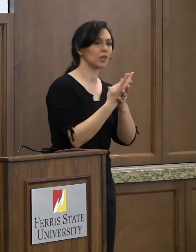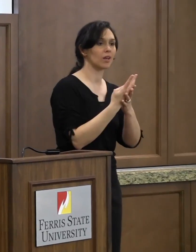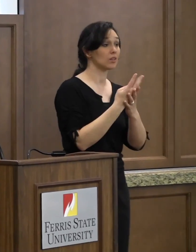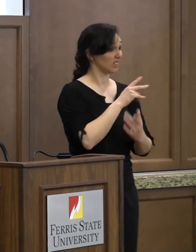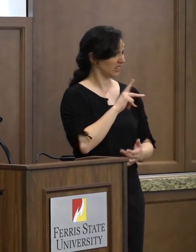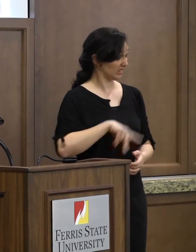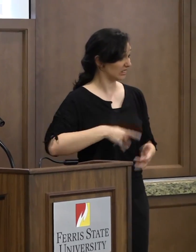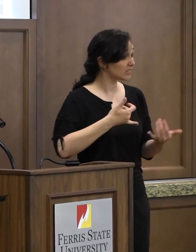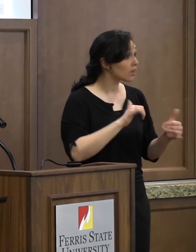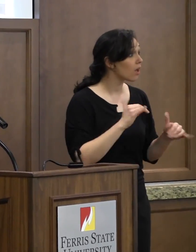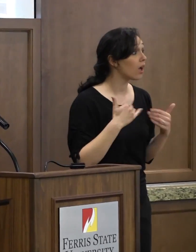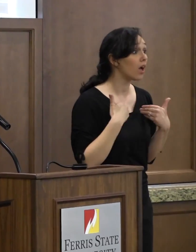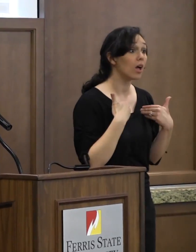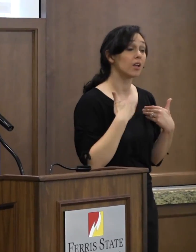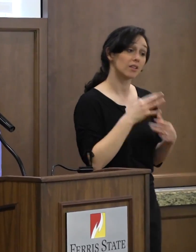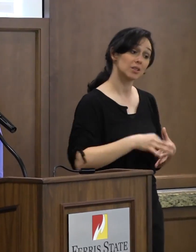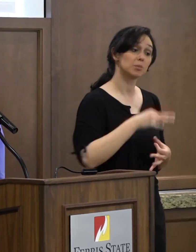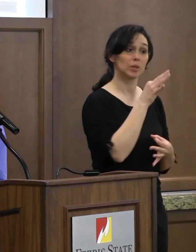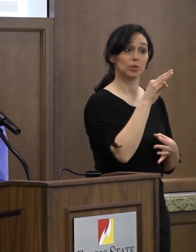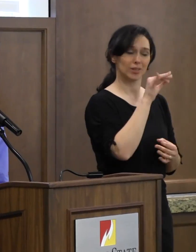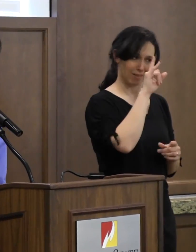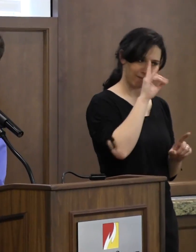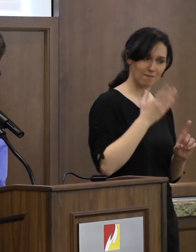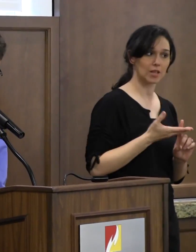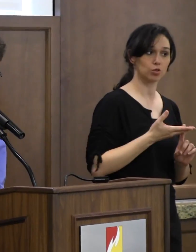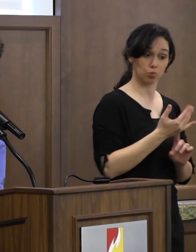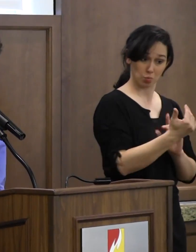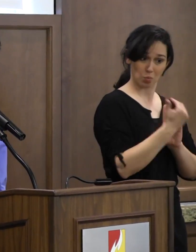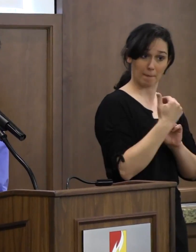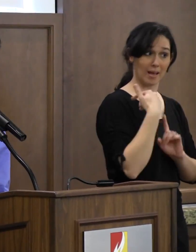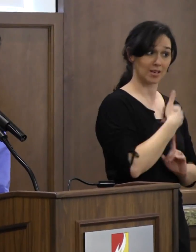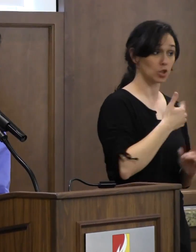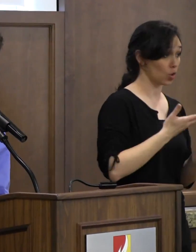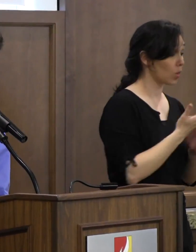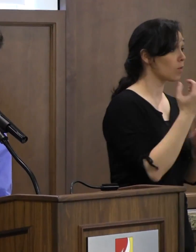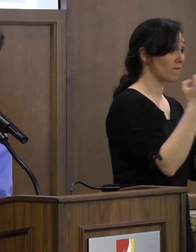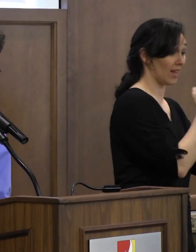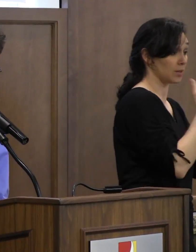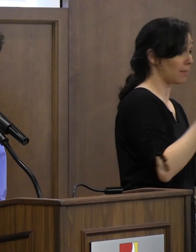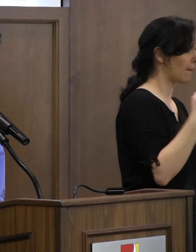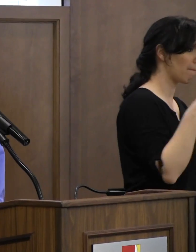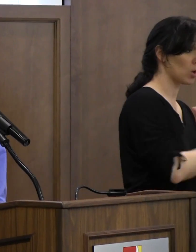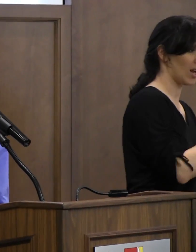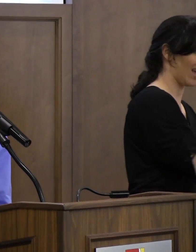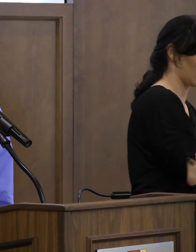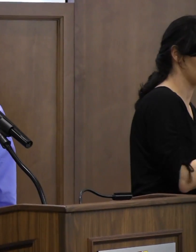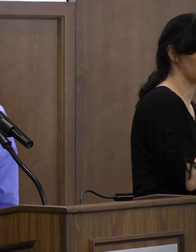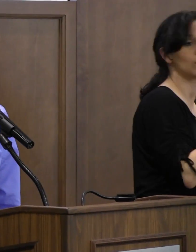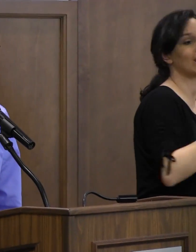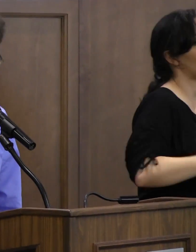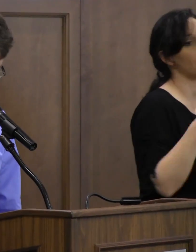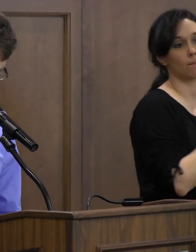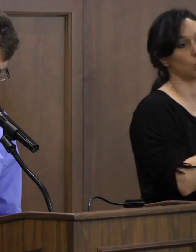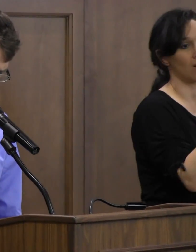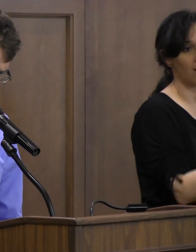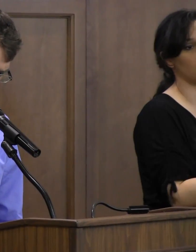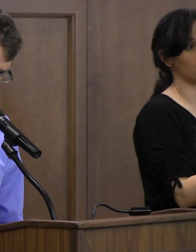spirit and the conviction to remind us that through violence you may murder a hater, but you can't murder hate through